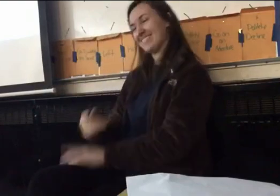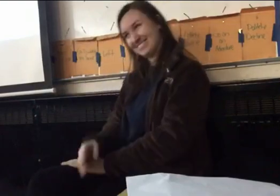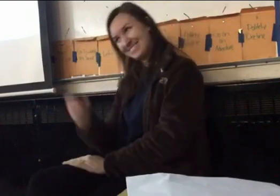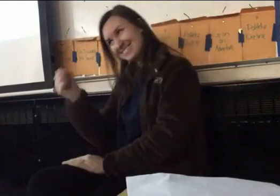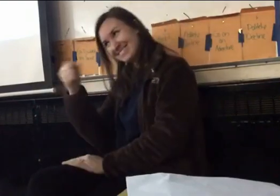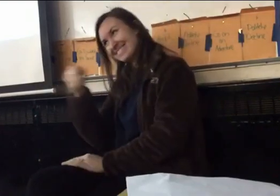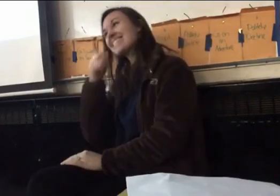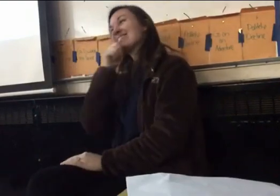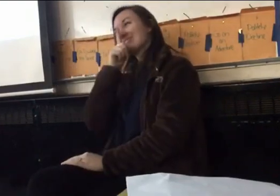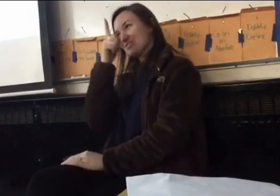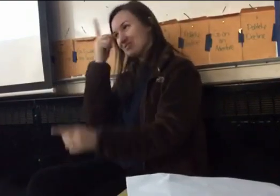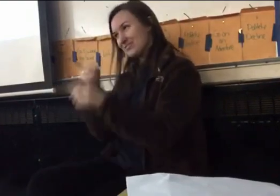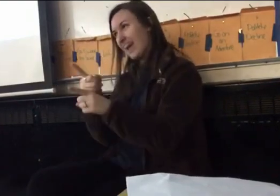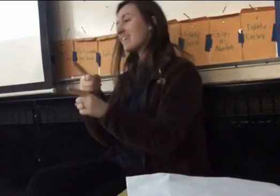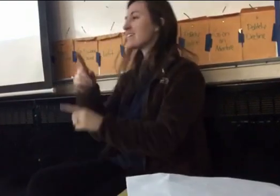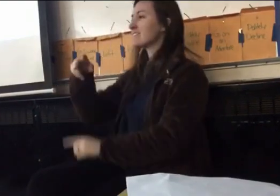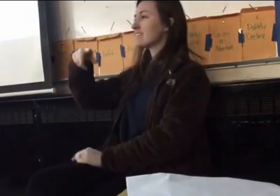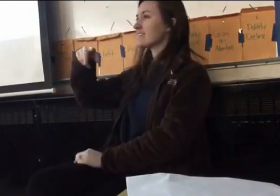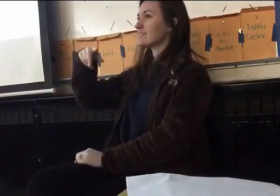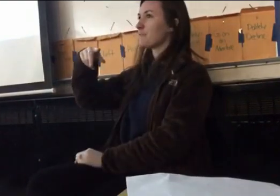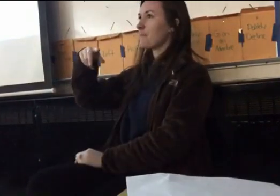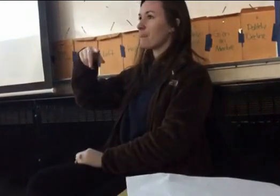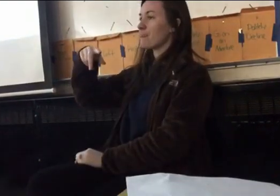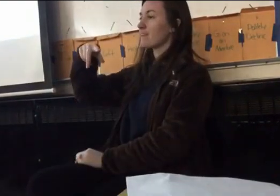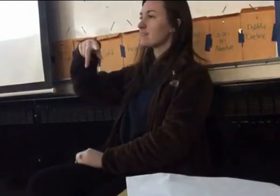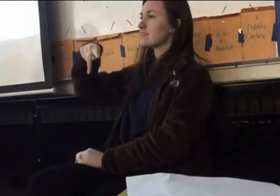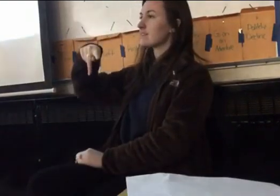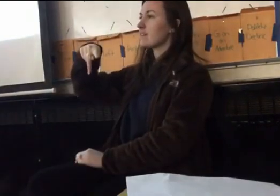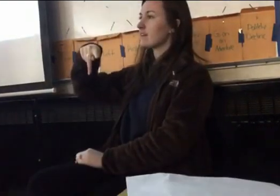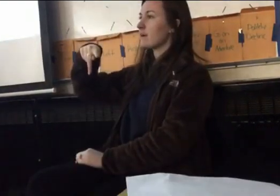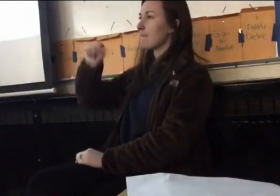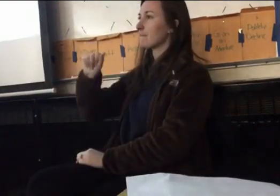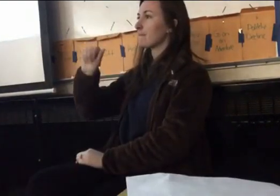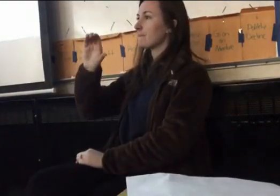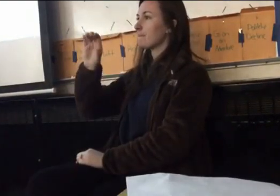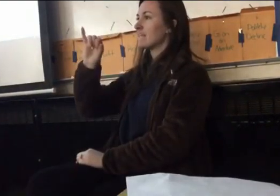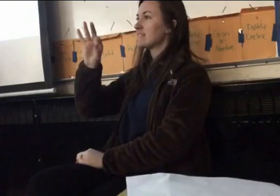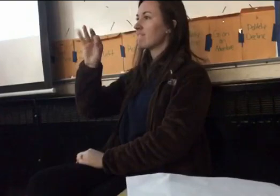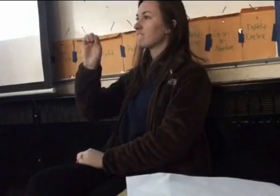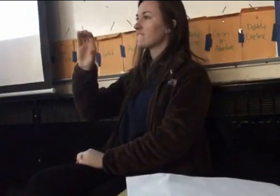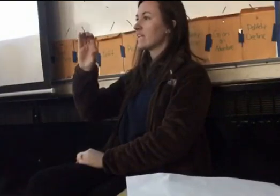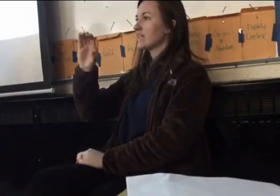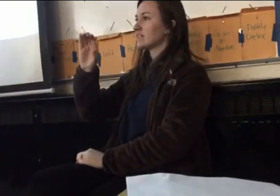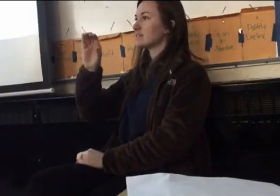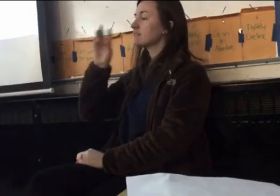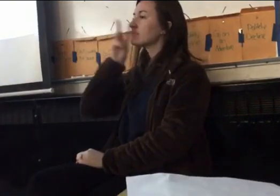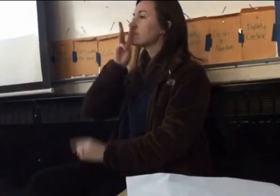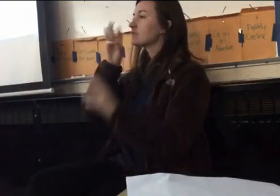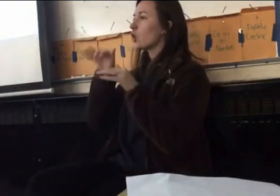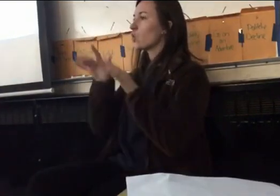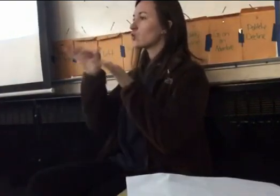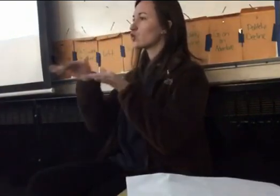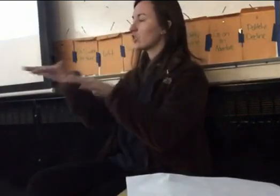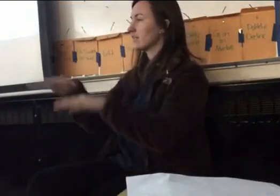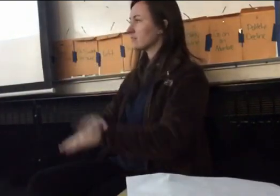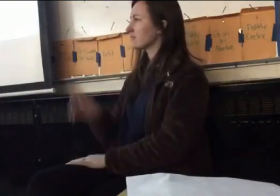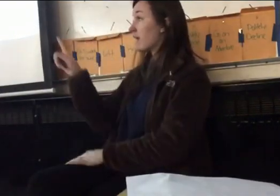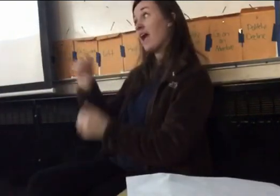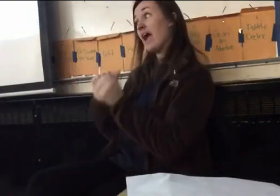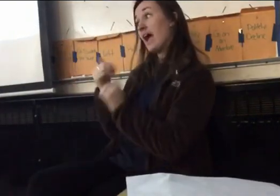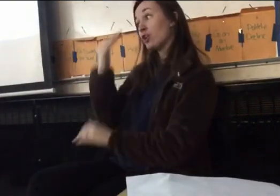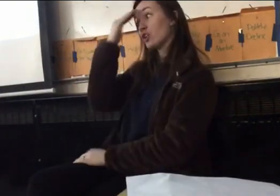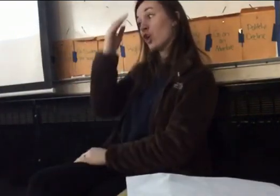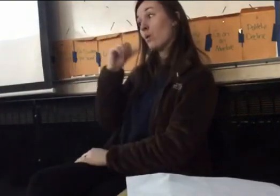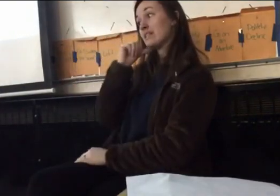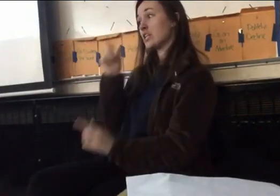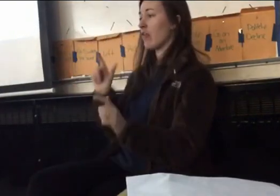here. The Pacific Ocean over here on the left. And remember, so we have East Coast to the West Coast. How do you know it's not the Great Salt Lake? Because